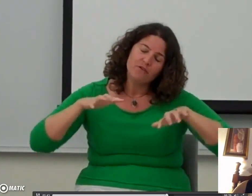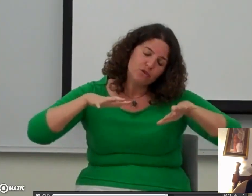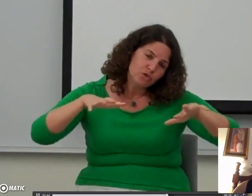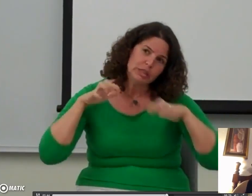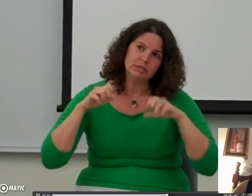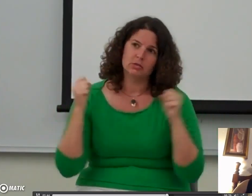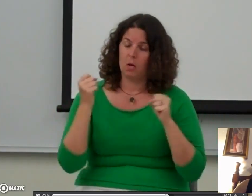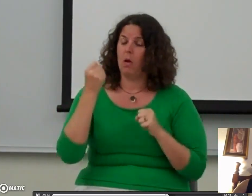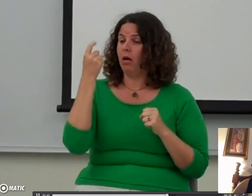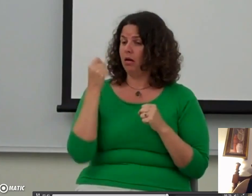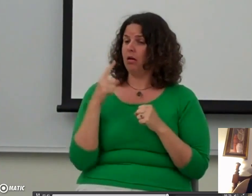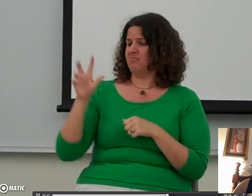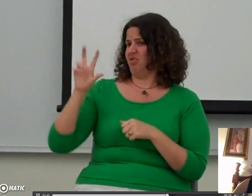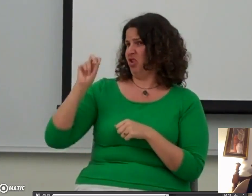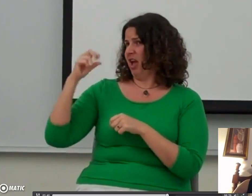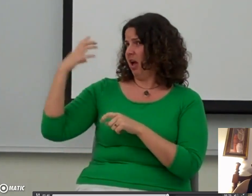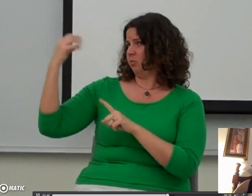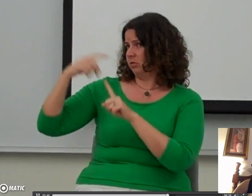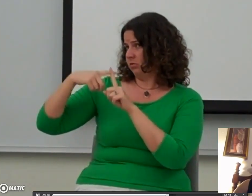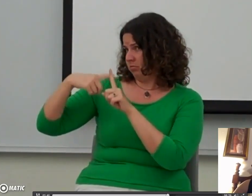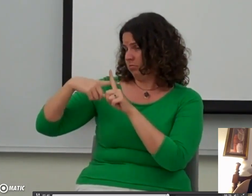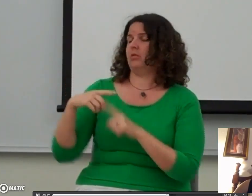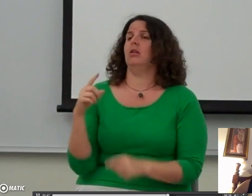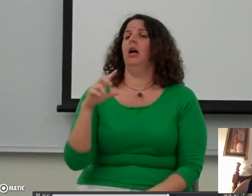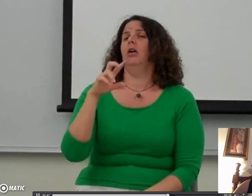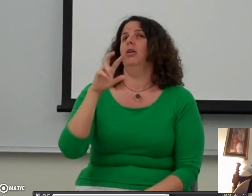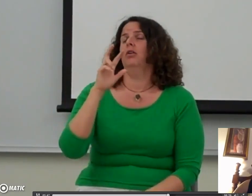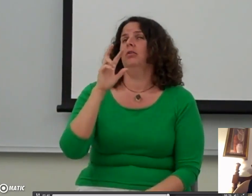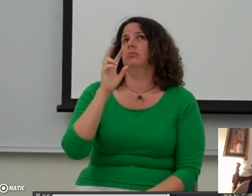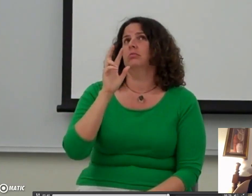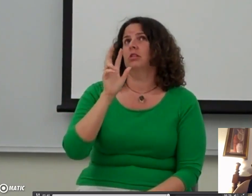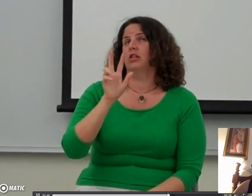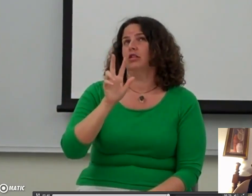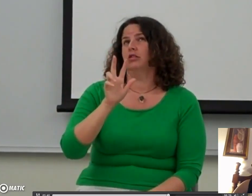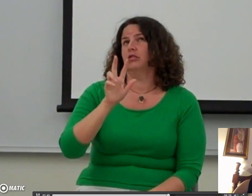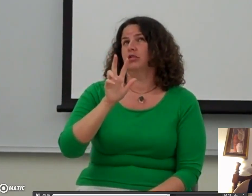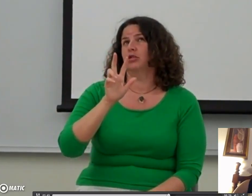more. But oh my God, the weather was freezing cold. The temperature, like I said, was about